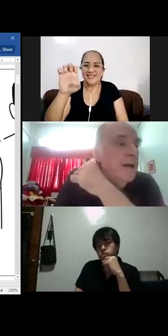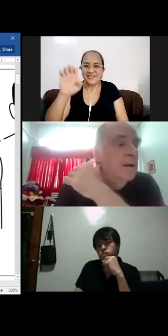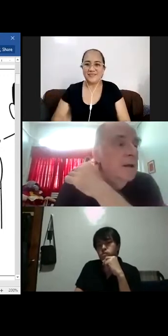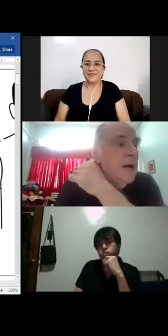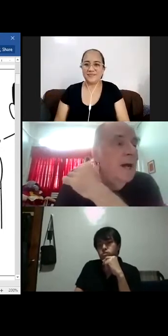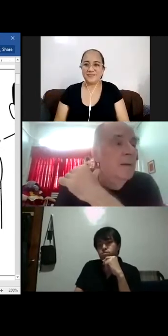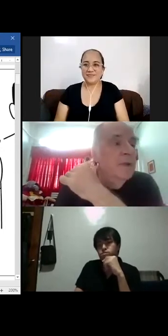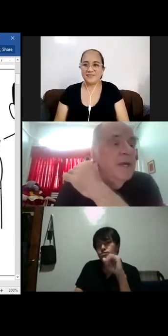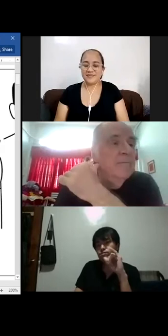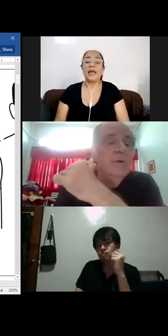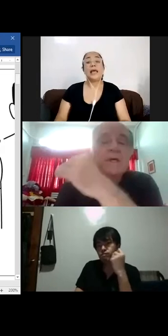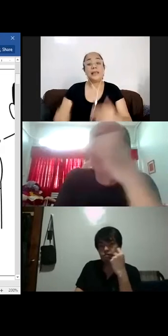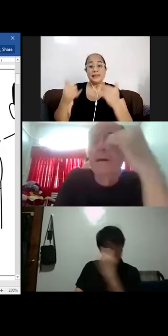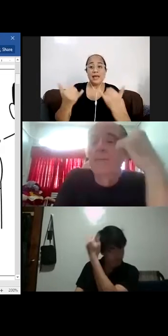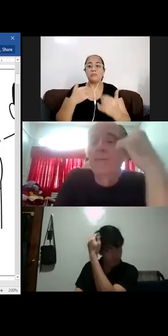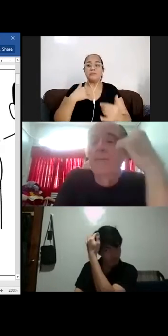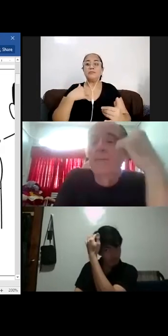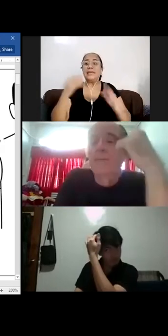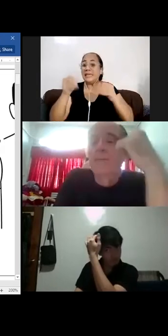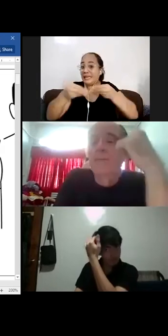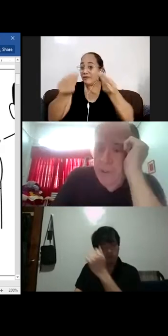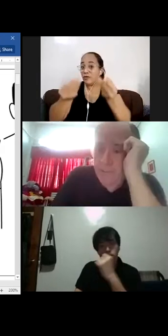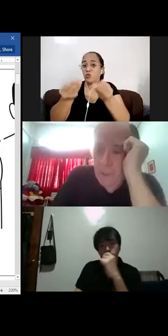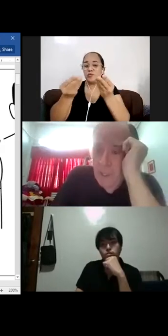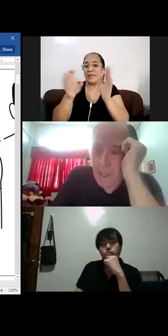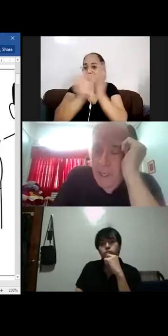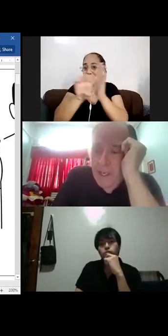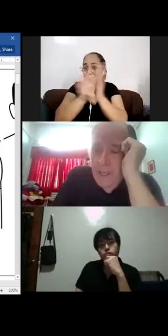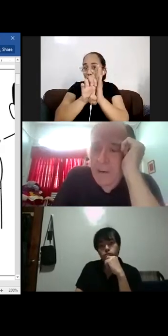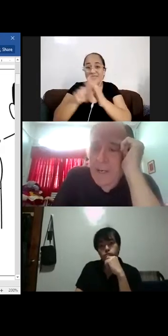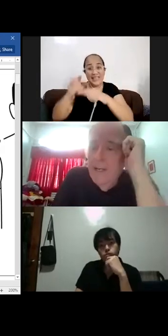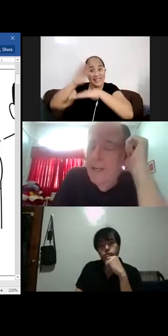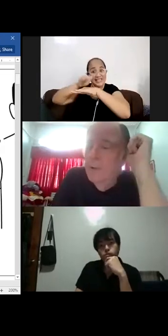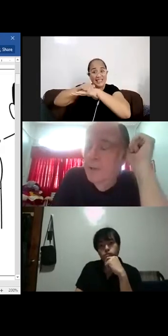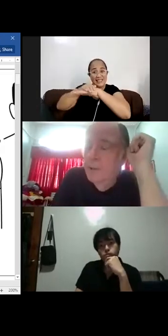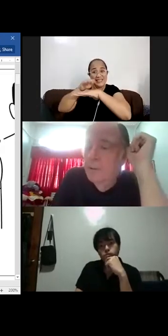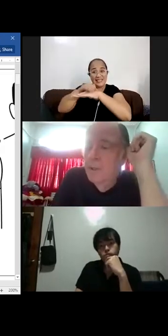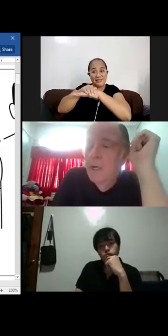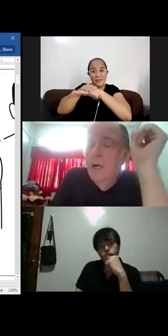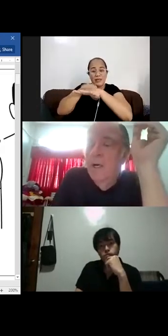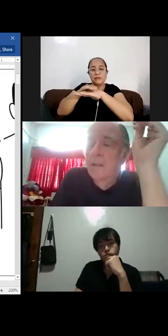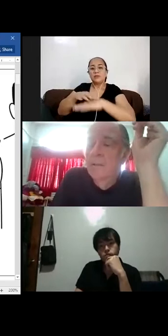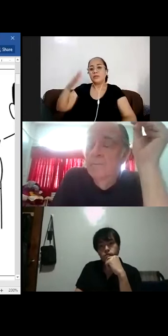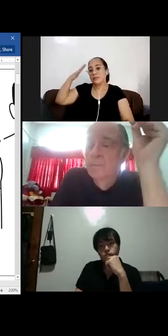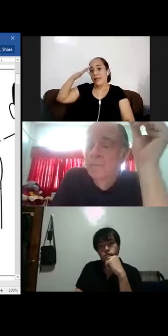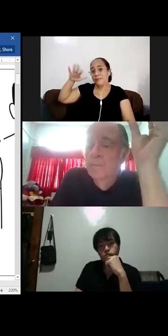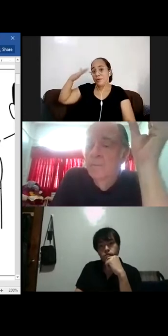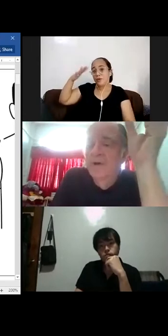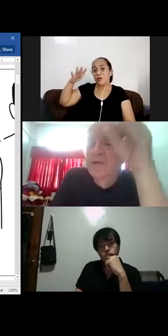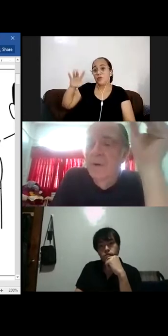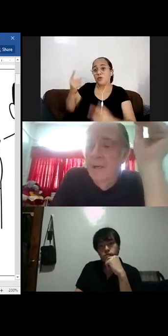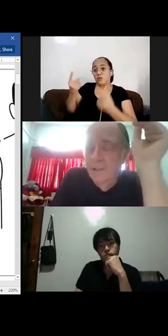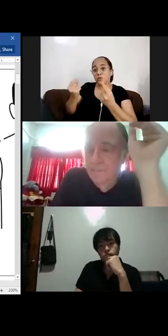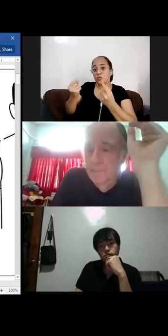Okay, now I'm going to give you an example in English, and I would like Ember to